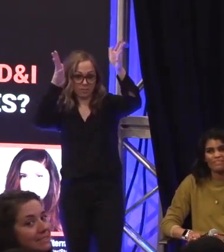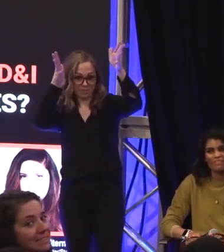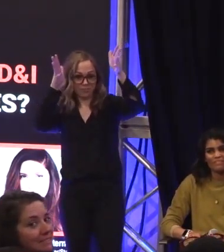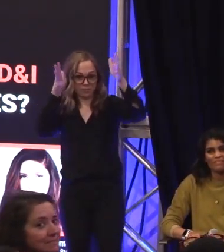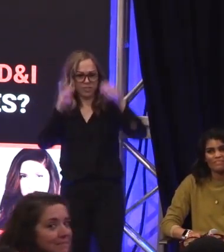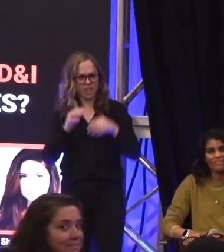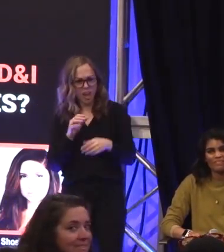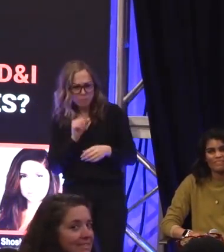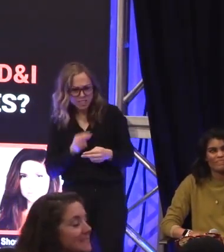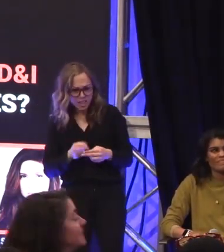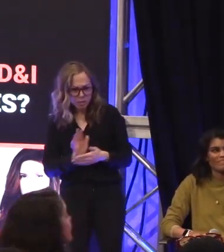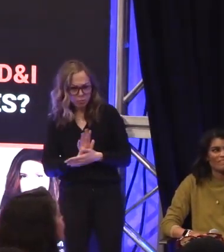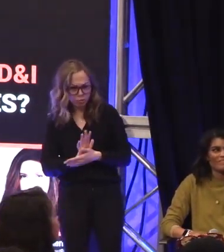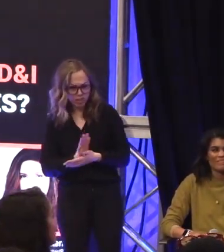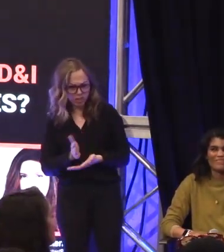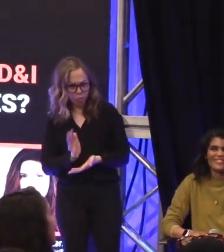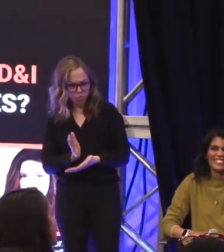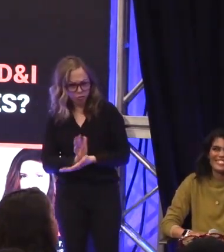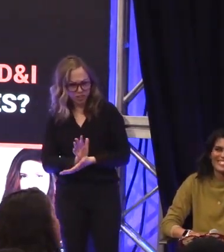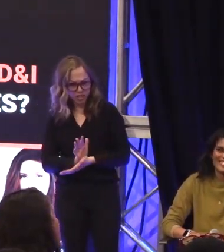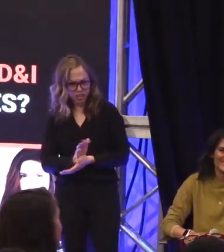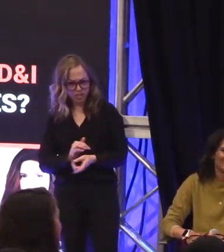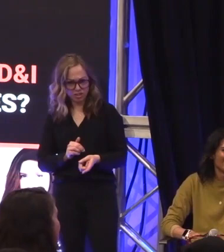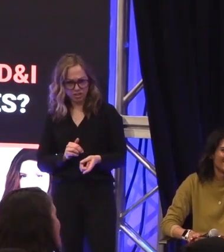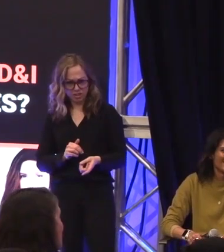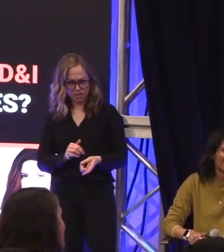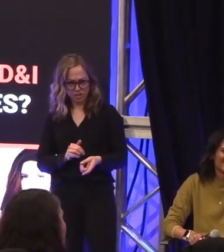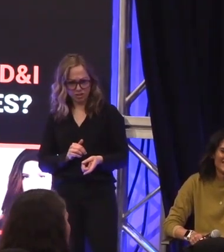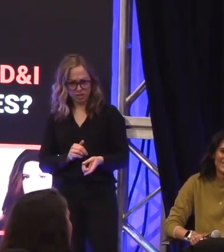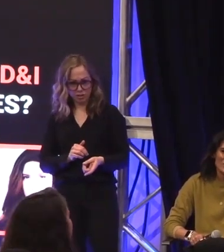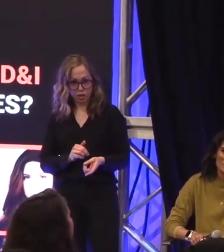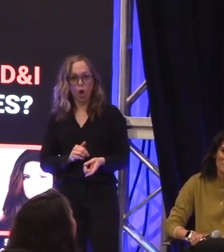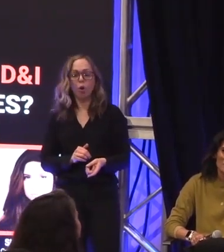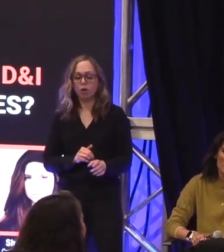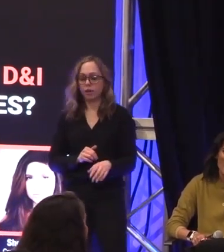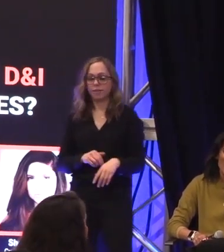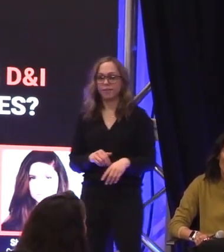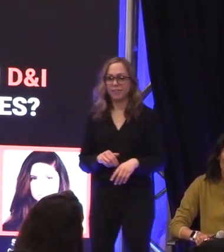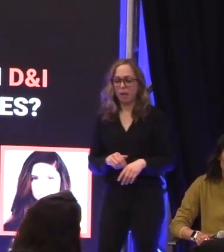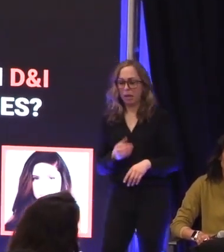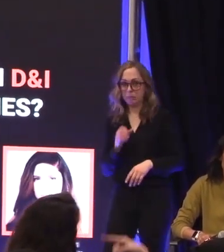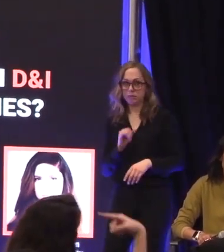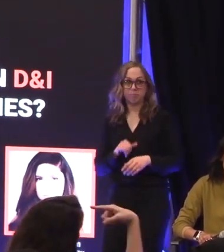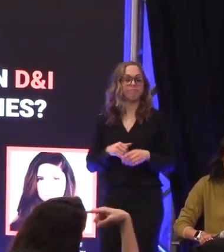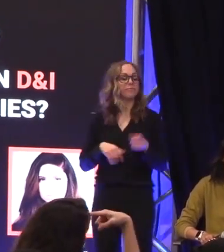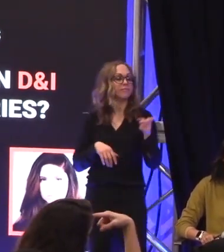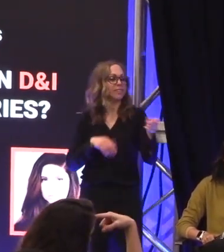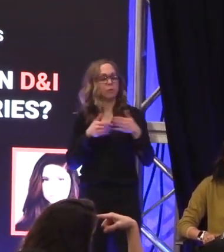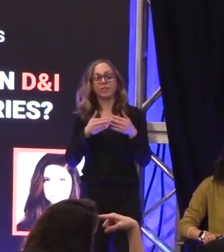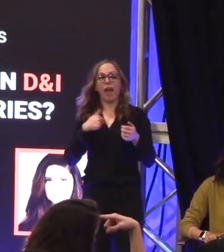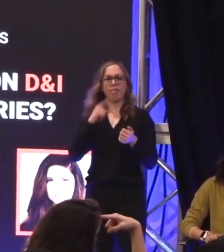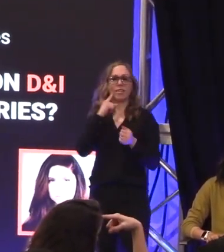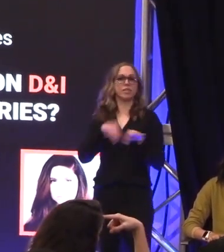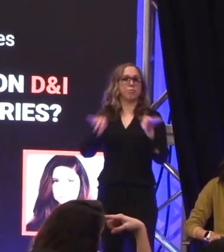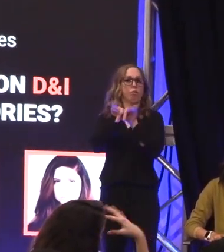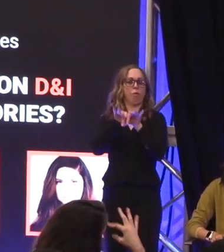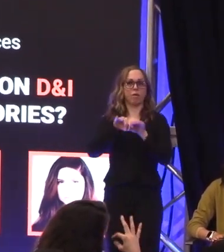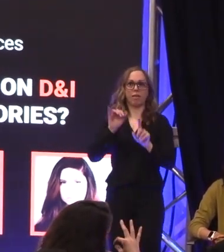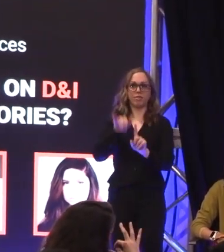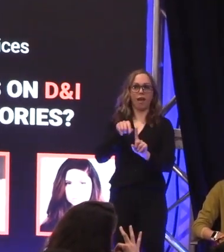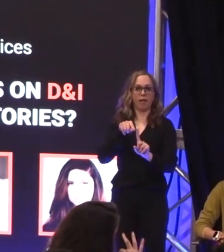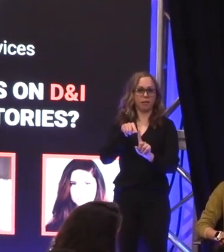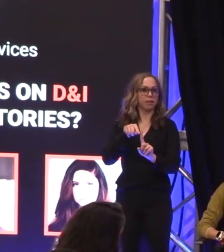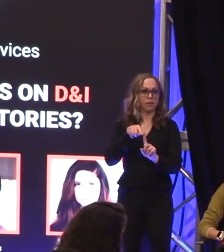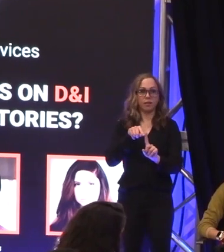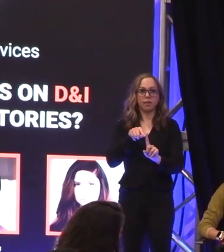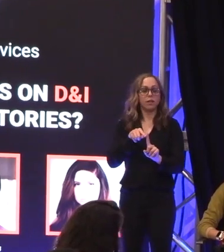who's basically my new hero. But like, I just think it's important that someone said